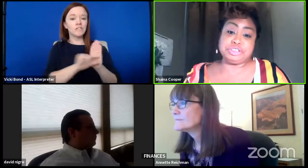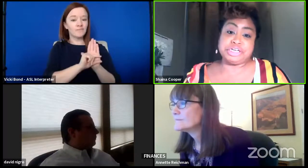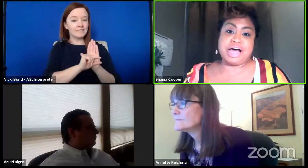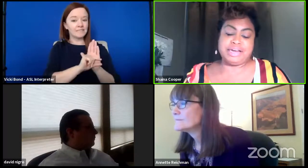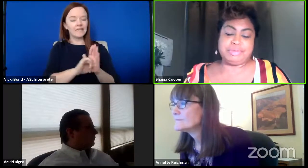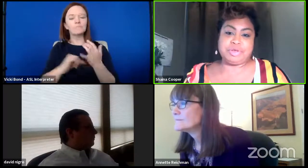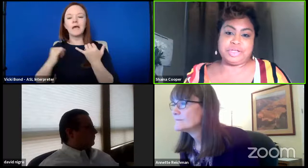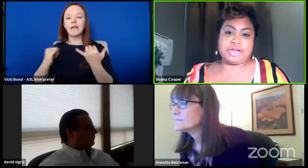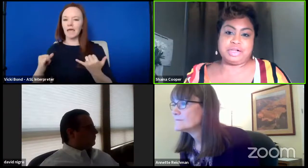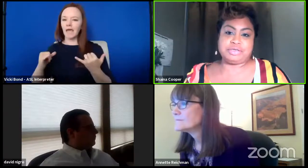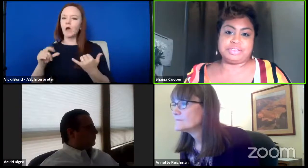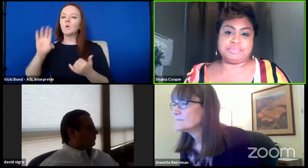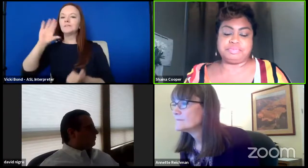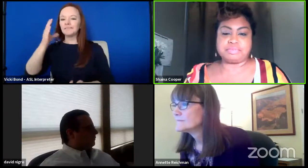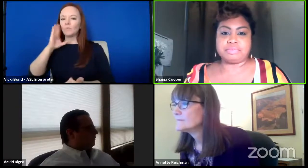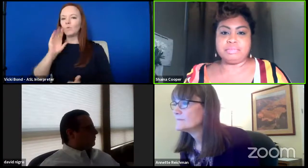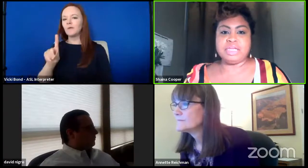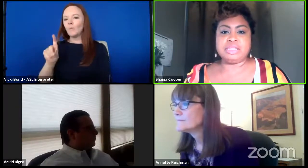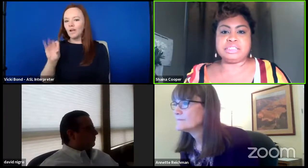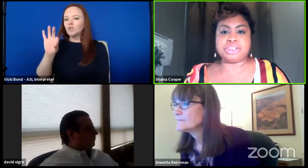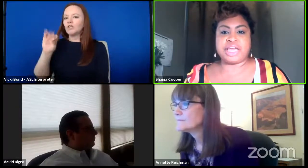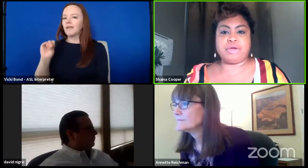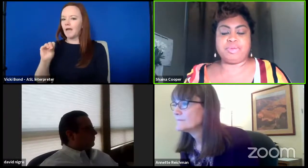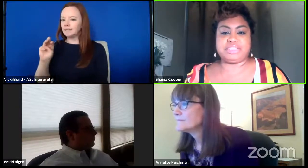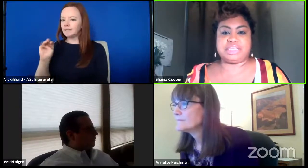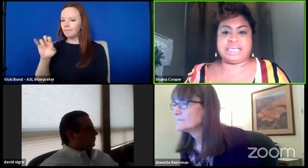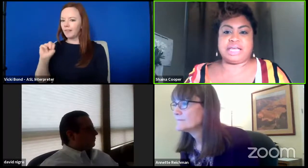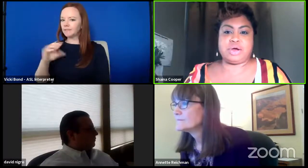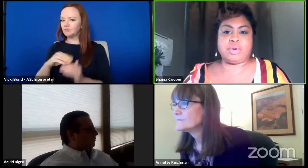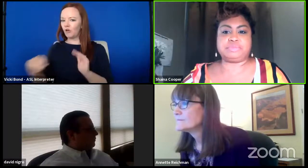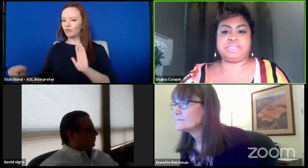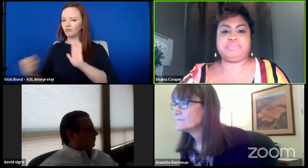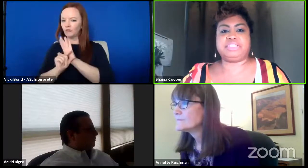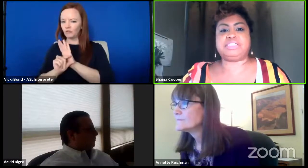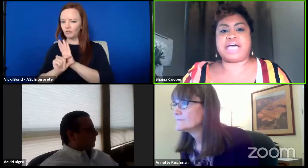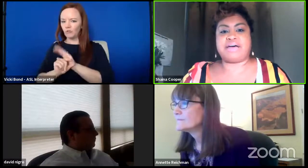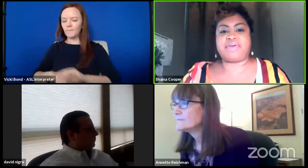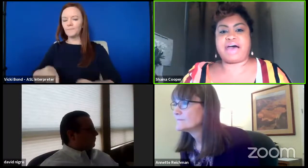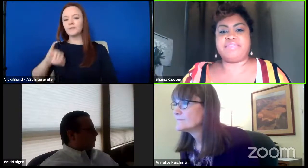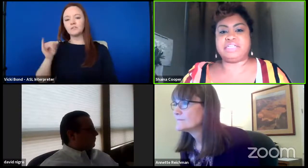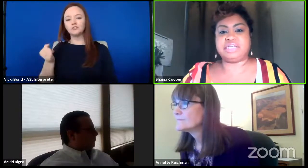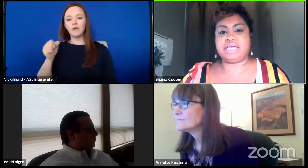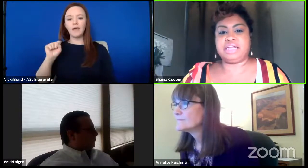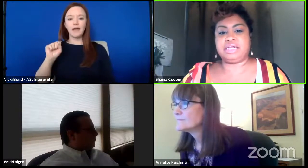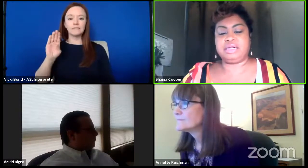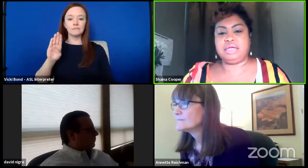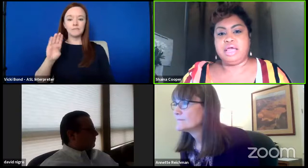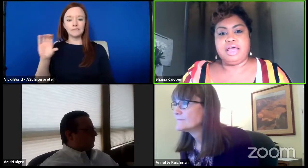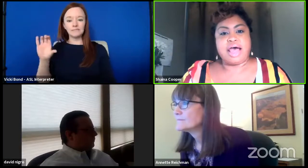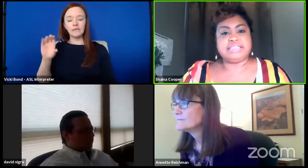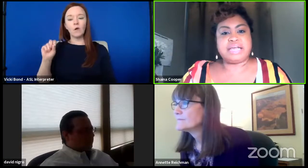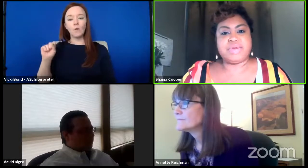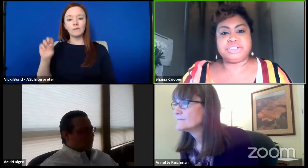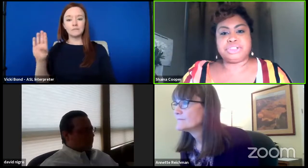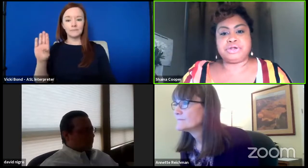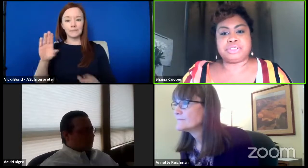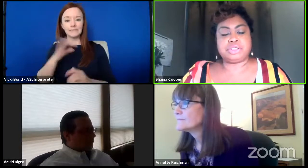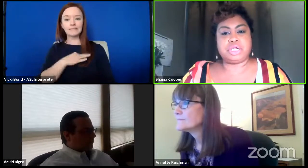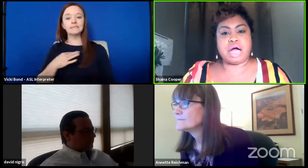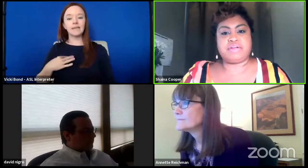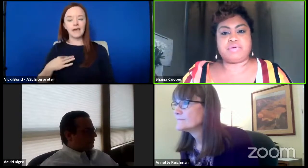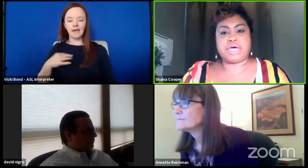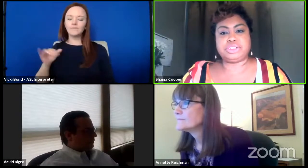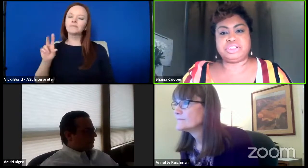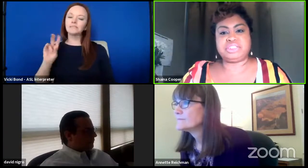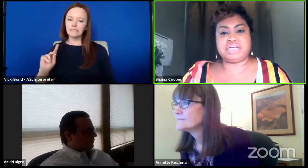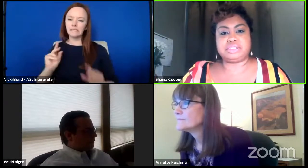to $190 million. The JLBC and OSPB staff have indicated, as I mentioned, there are